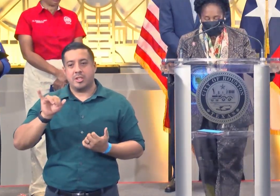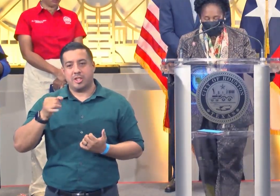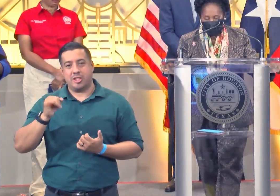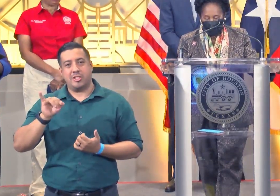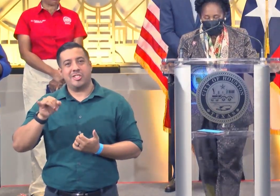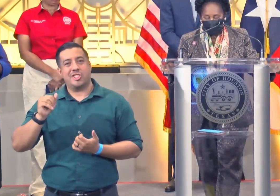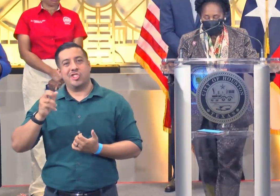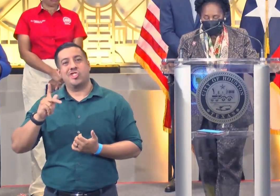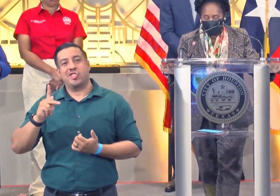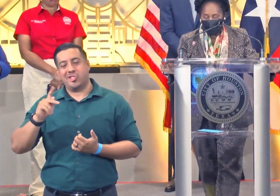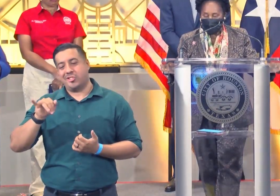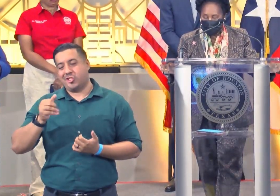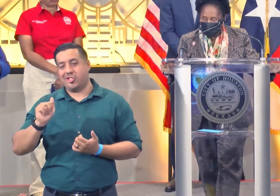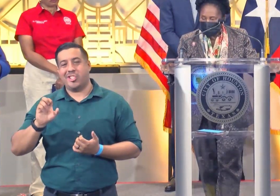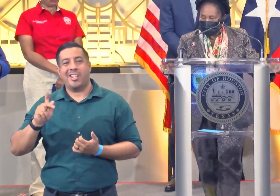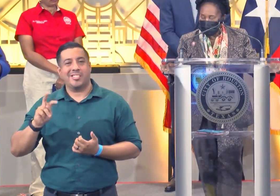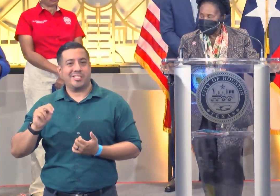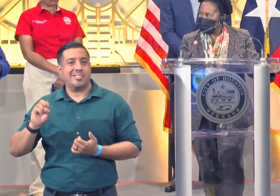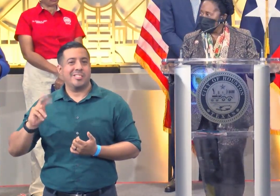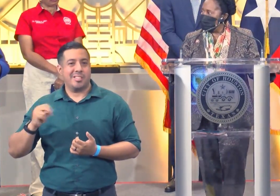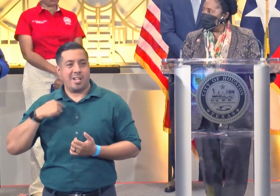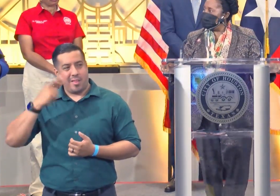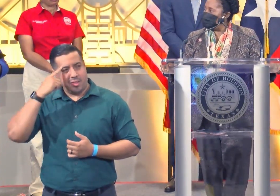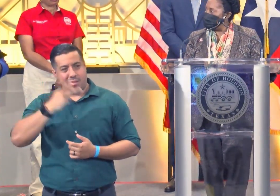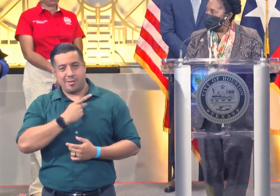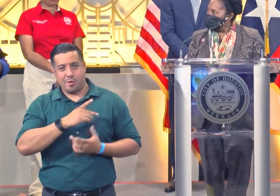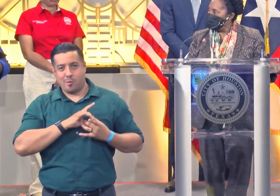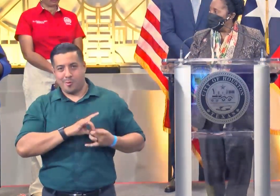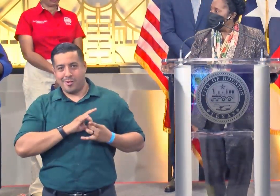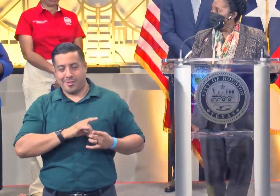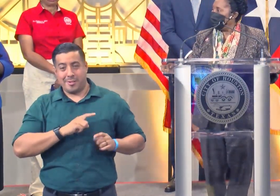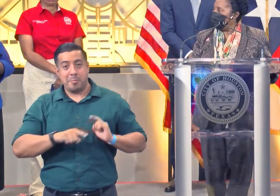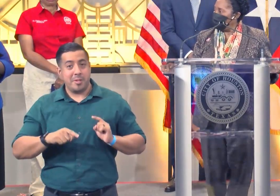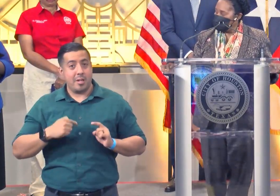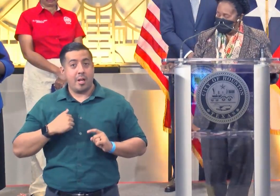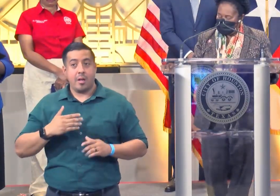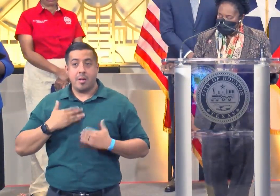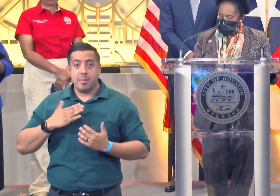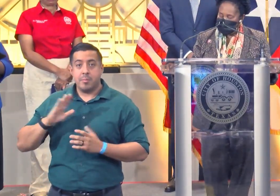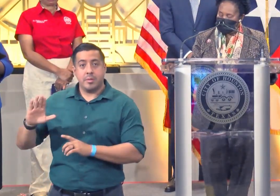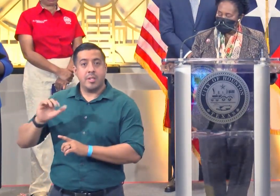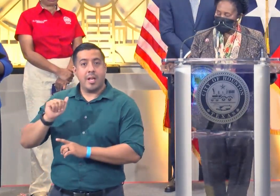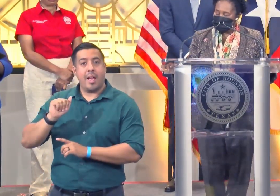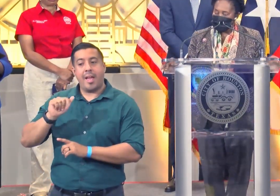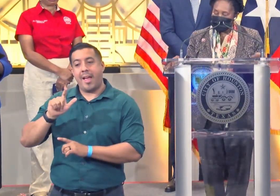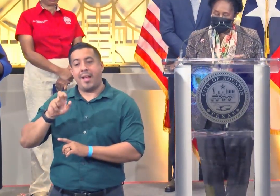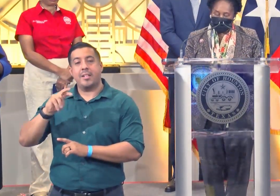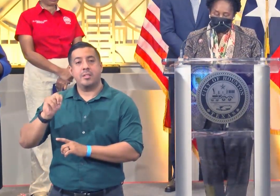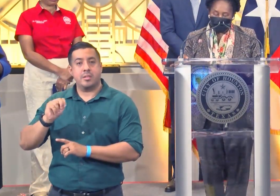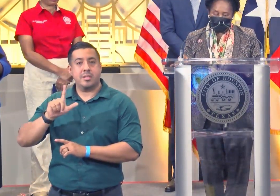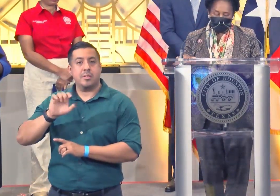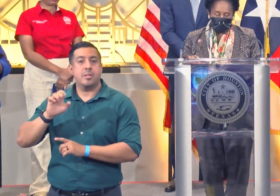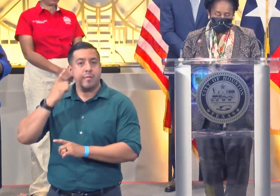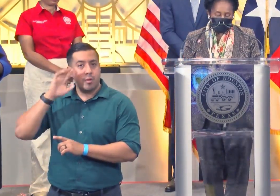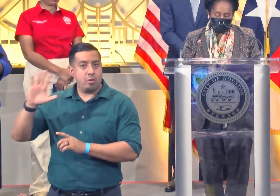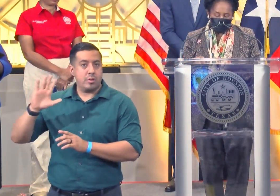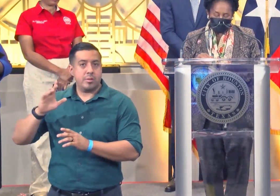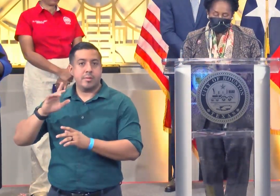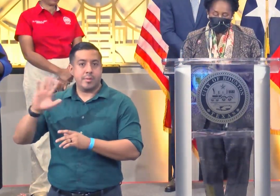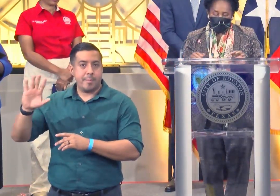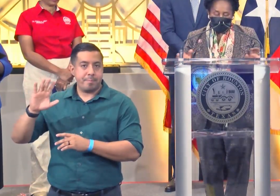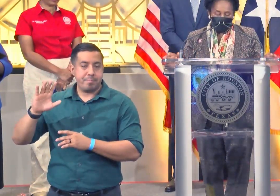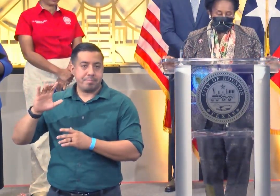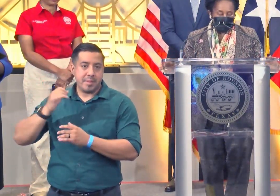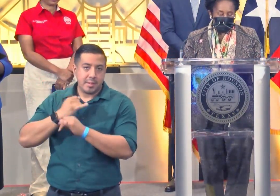Lee. I'm humbled, Al Kashani. I'm delighted of your stupendous leadership. And I'll speak about that for a moment, and I